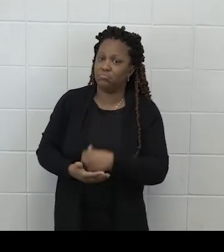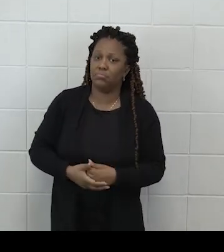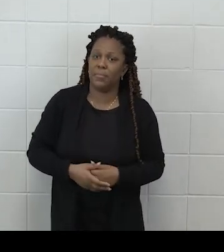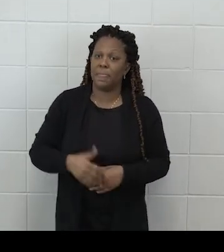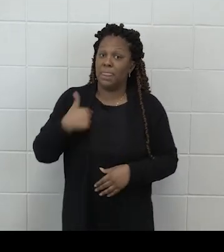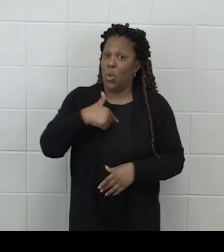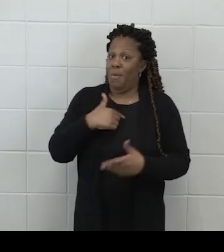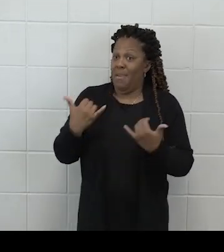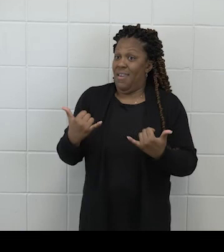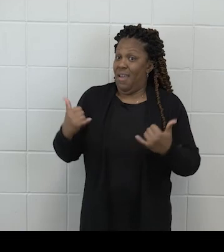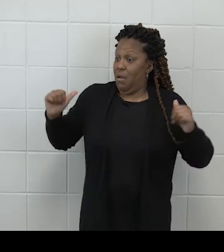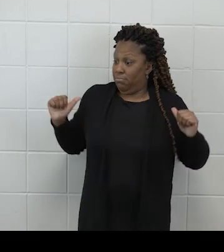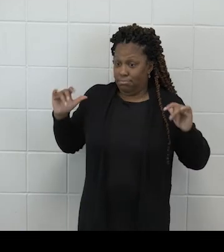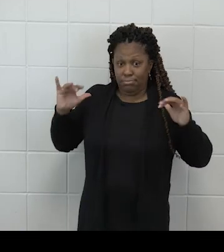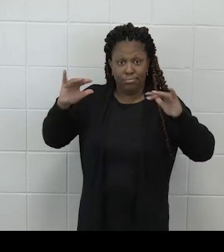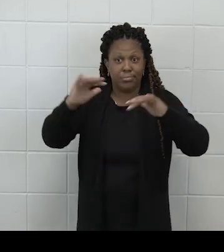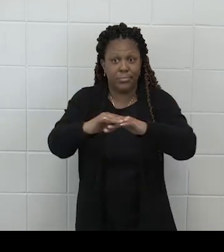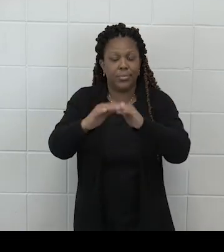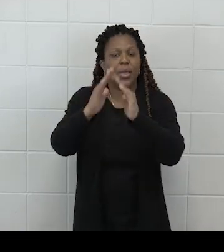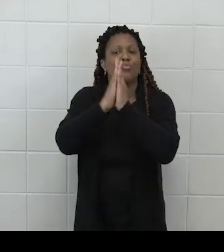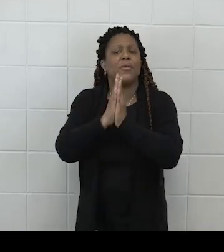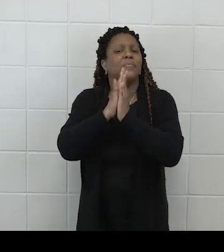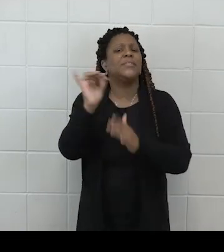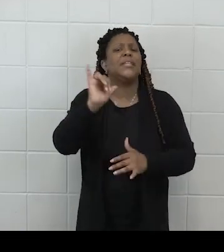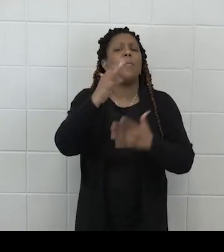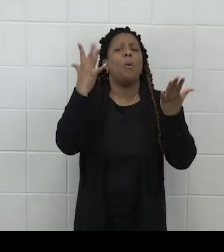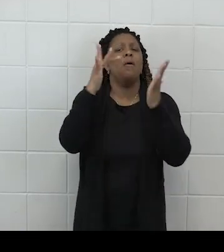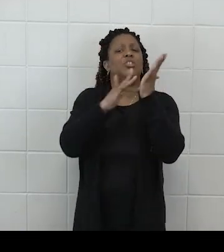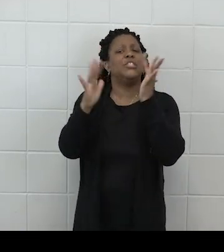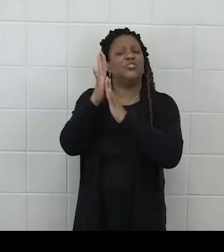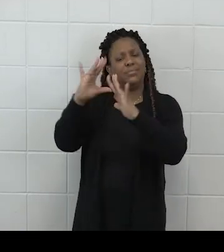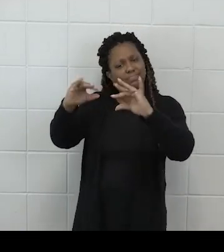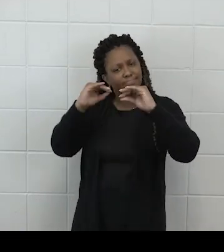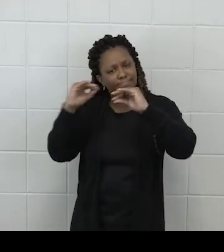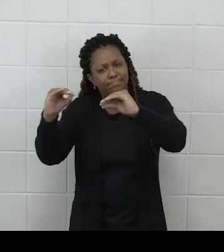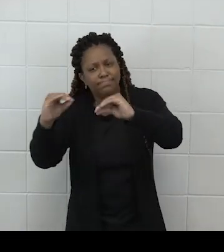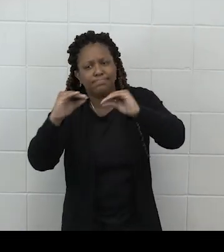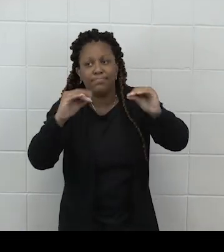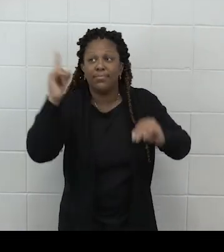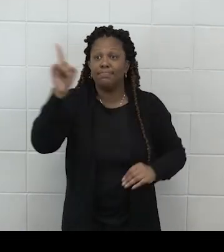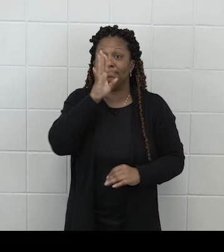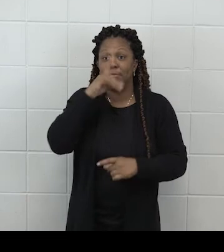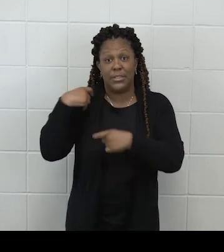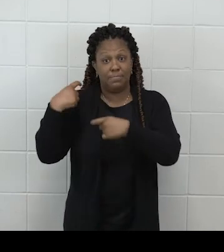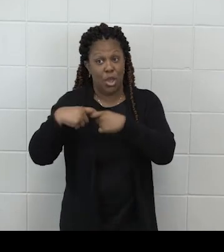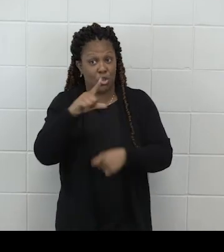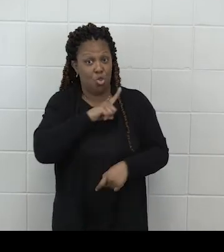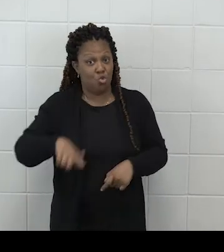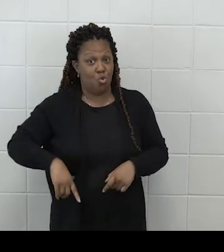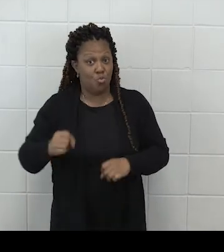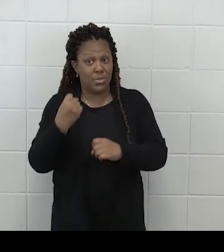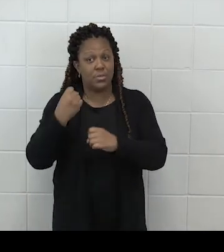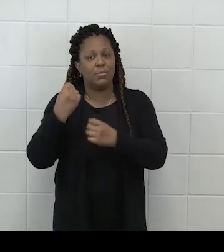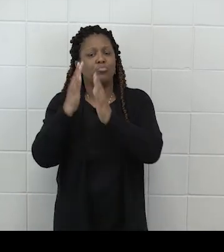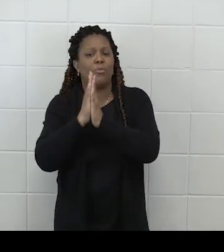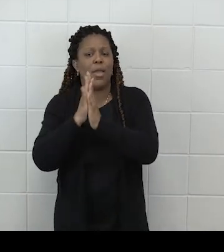Gathered into one by the Holy Spirit, we pray as Jesus taught us. Padre nuestro, Madre nuestra,